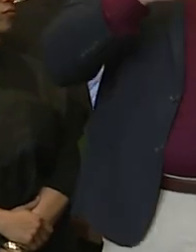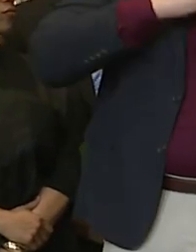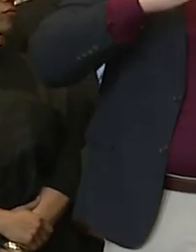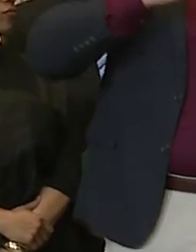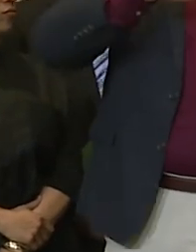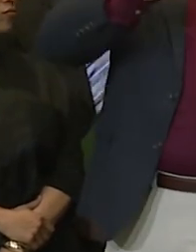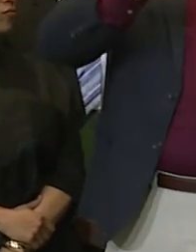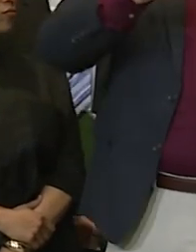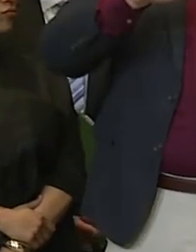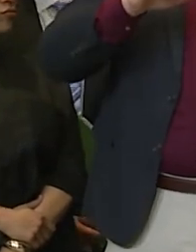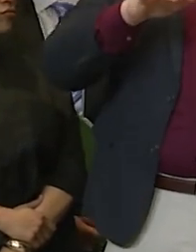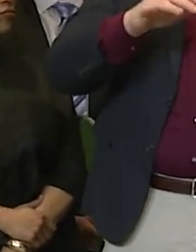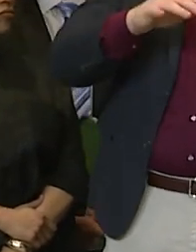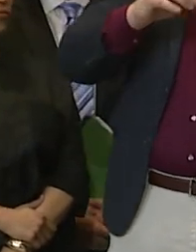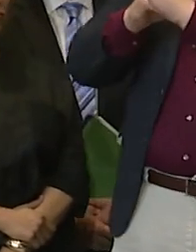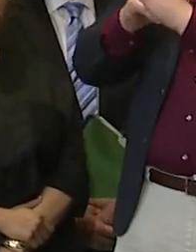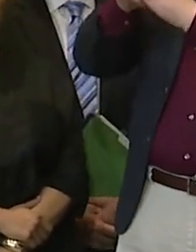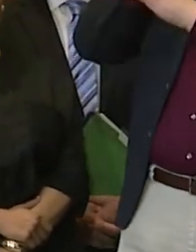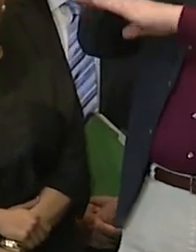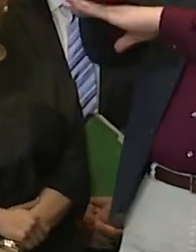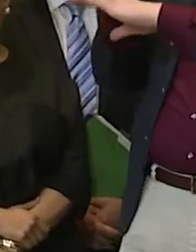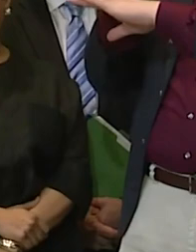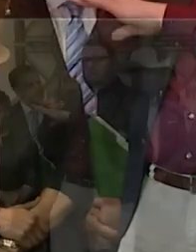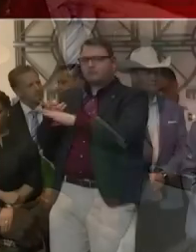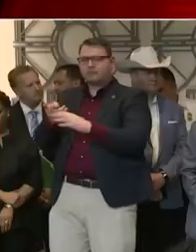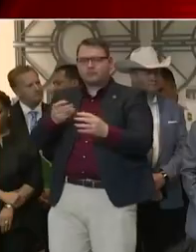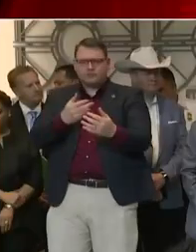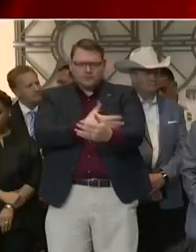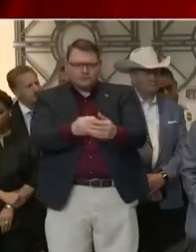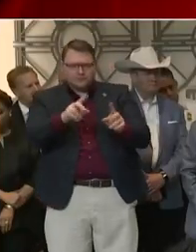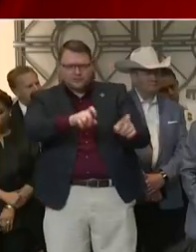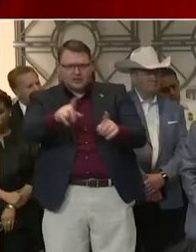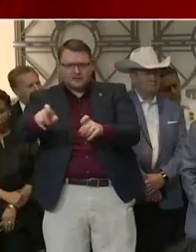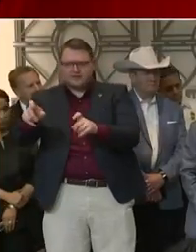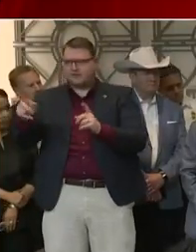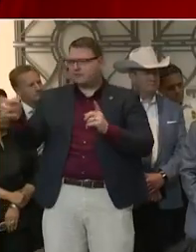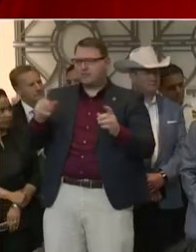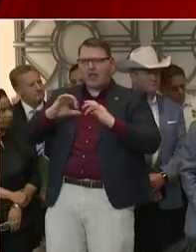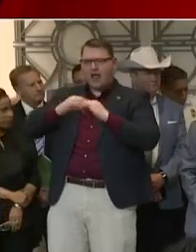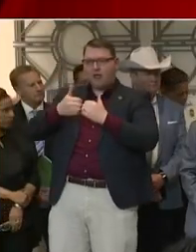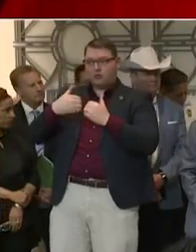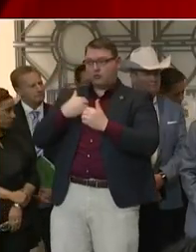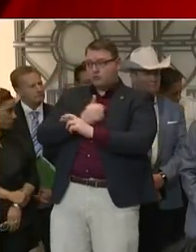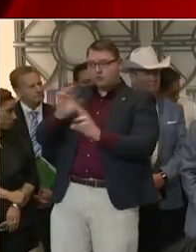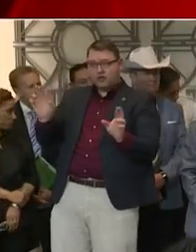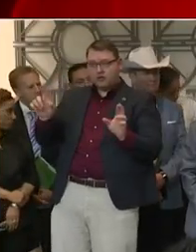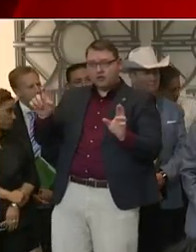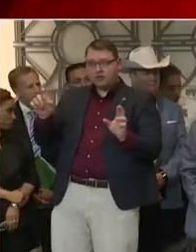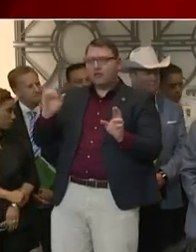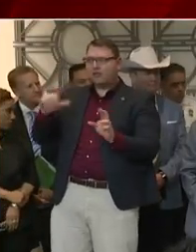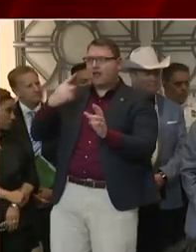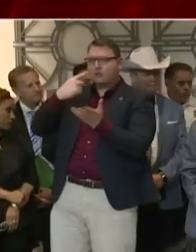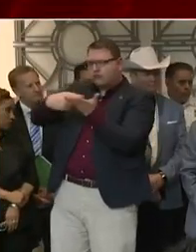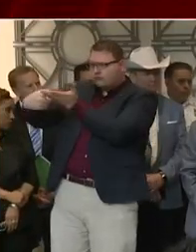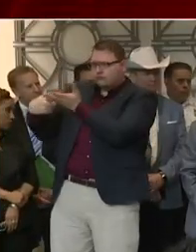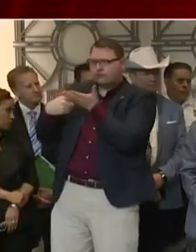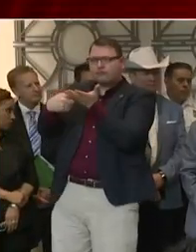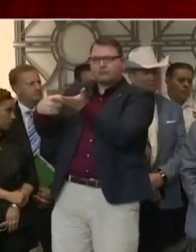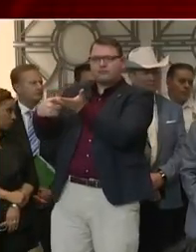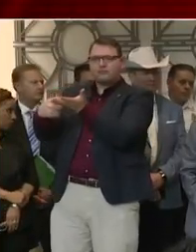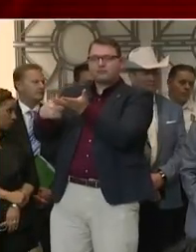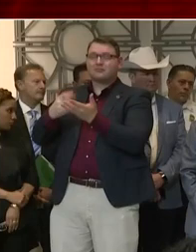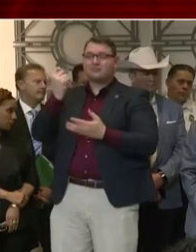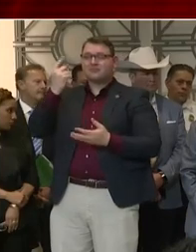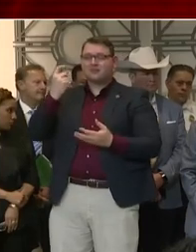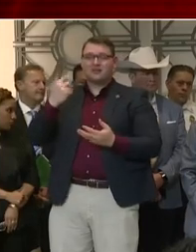laboratory testing. And so I want to remind everyone that this is Houston. And unfortunately, we have weather events that stress our